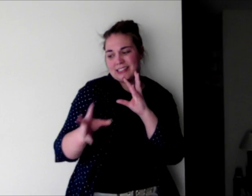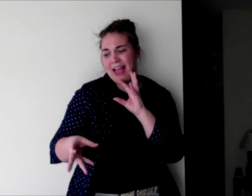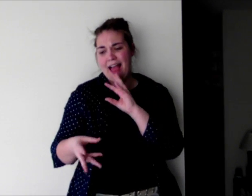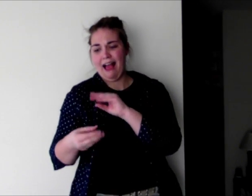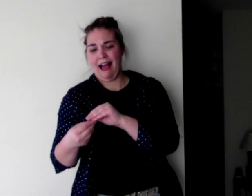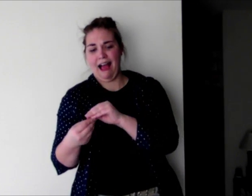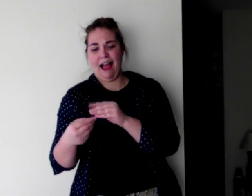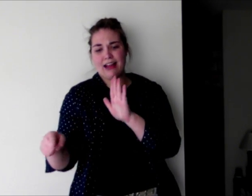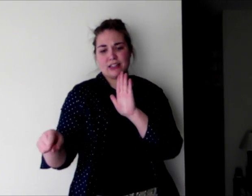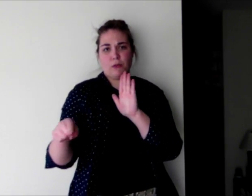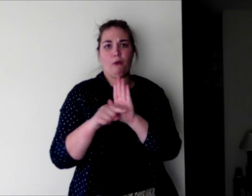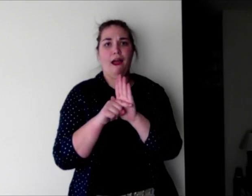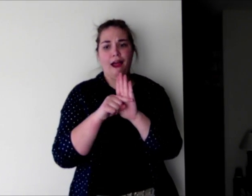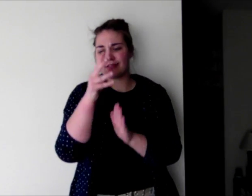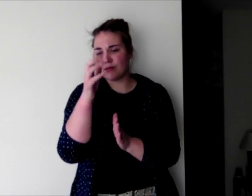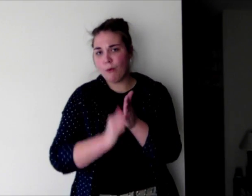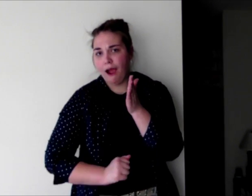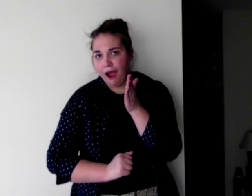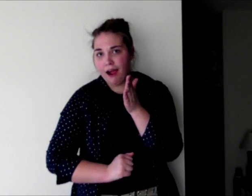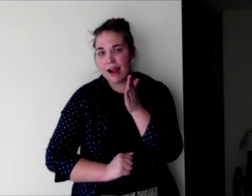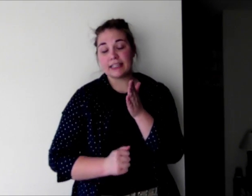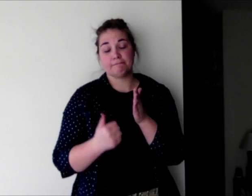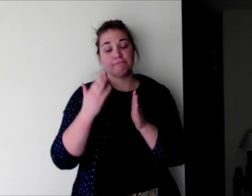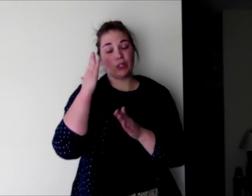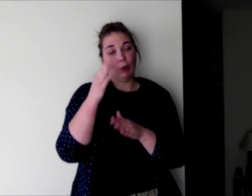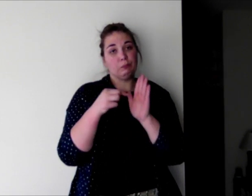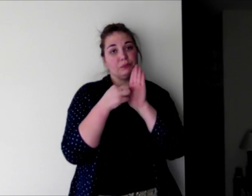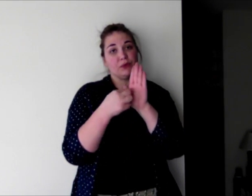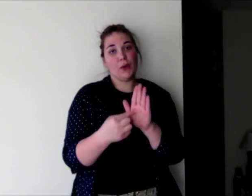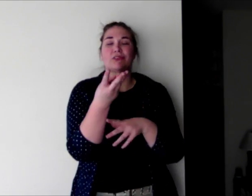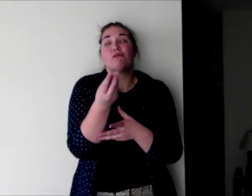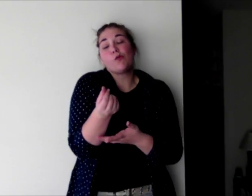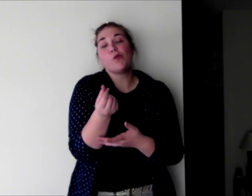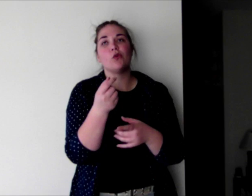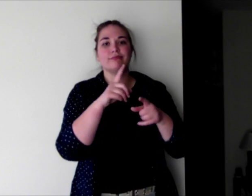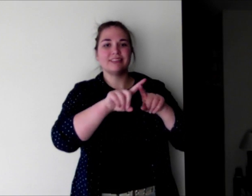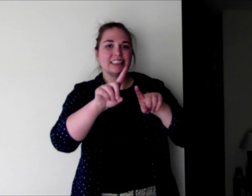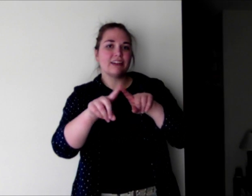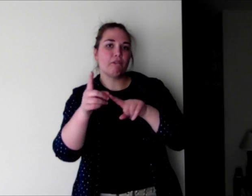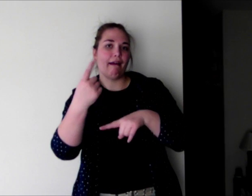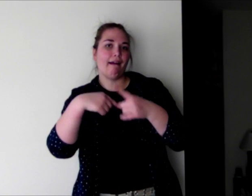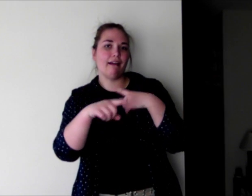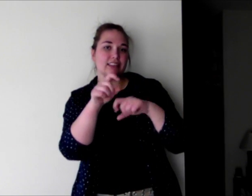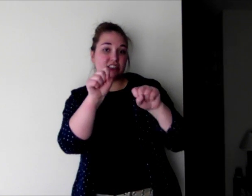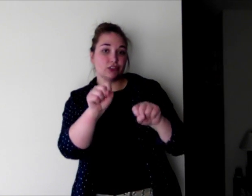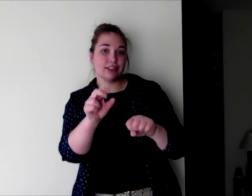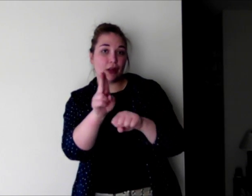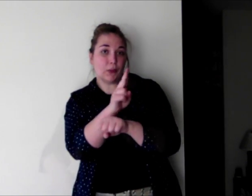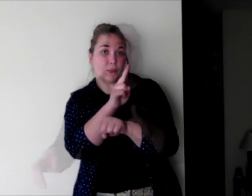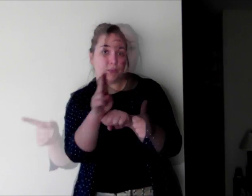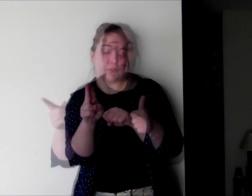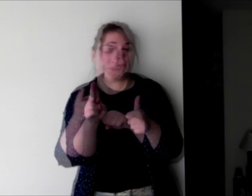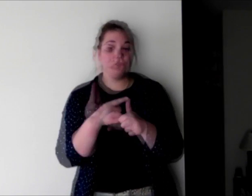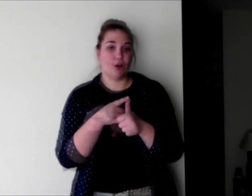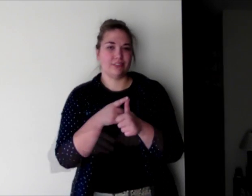about numbers, addition, and subtraction. So I wanted to show you a few signs that you can